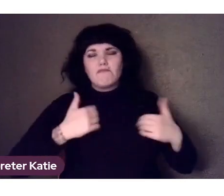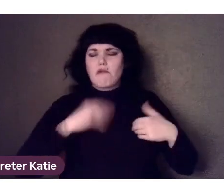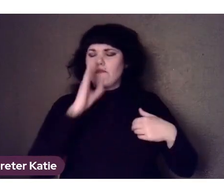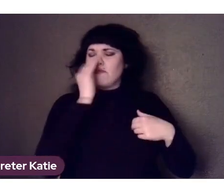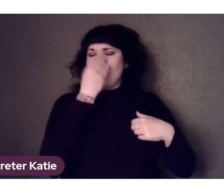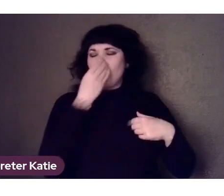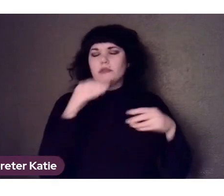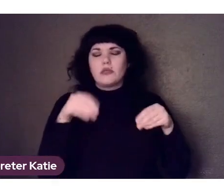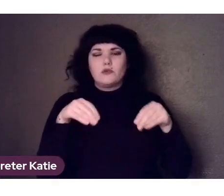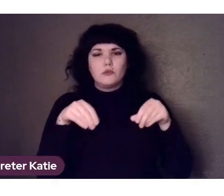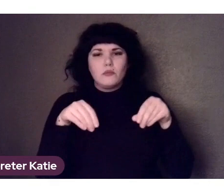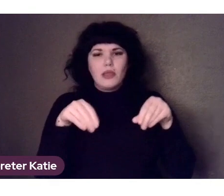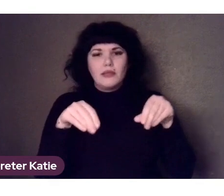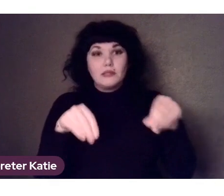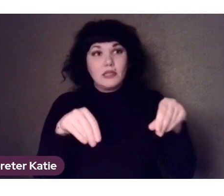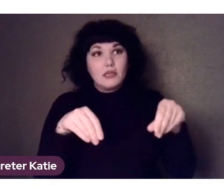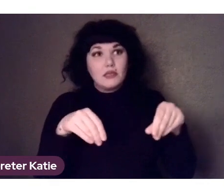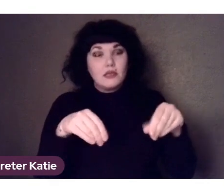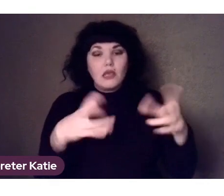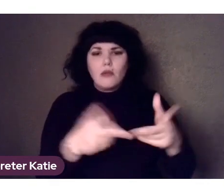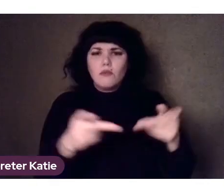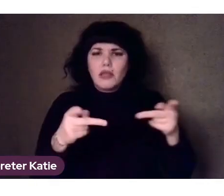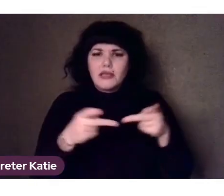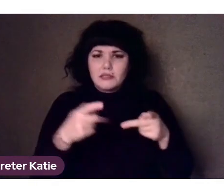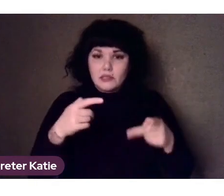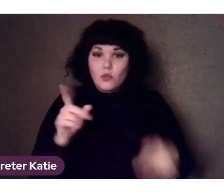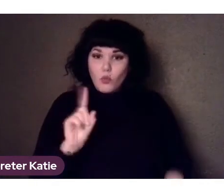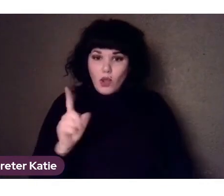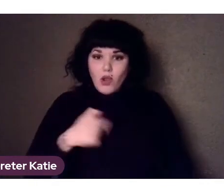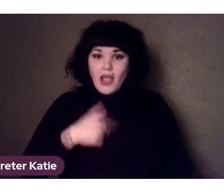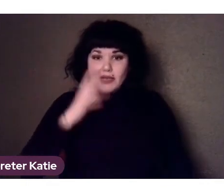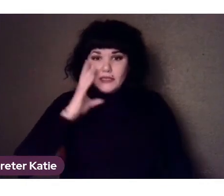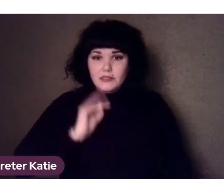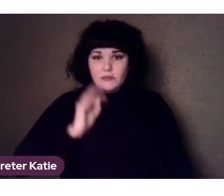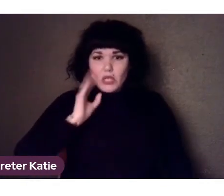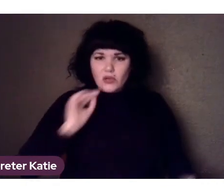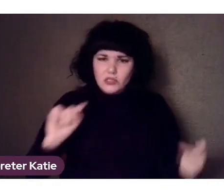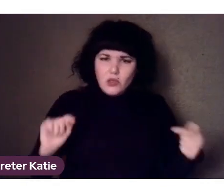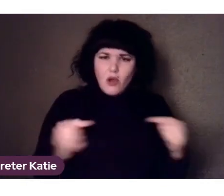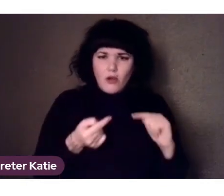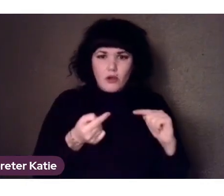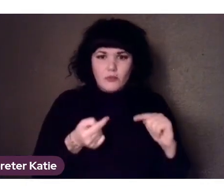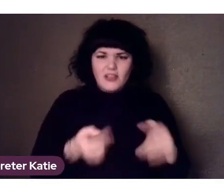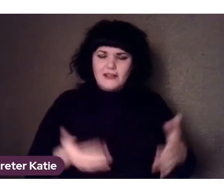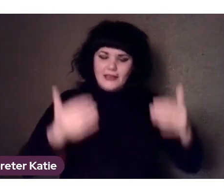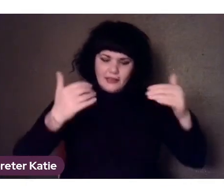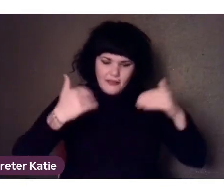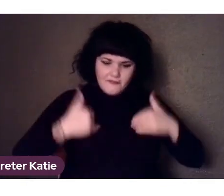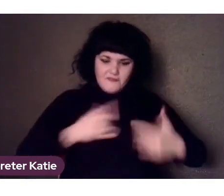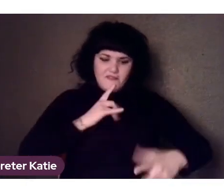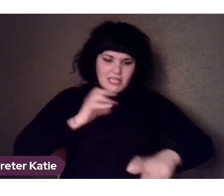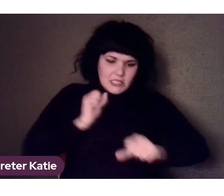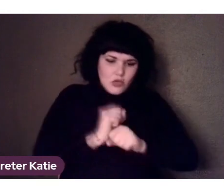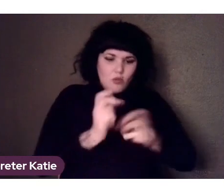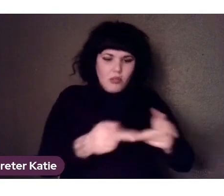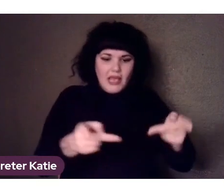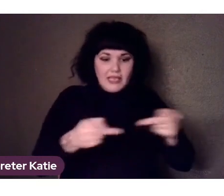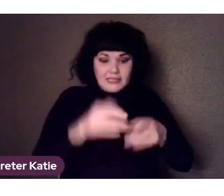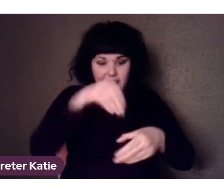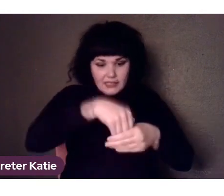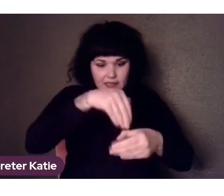in places where I had experienced harm. Like in the physical places, in the buildings, in the